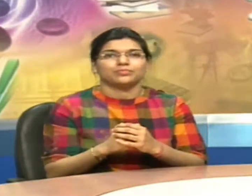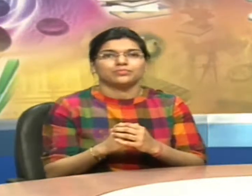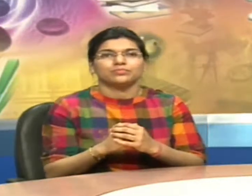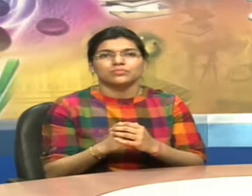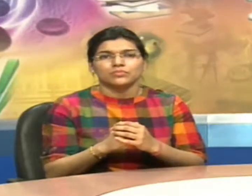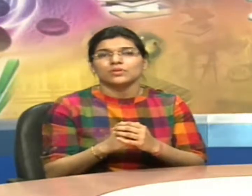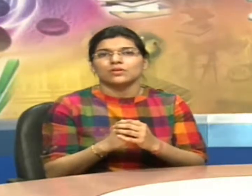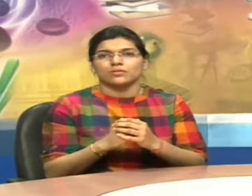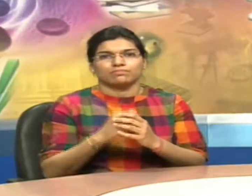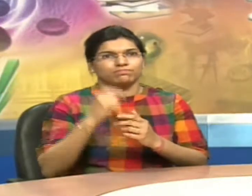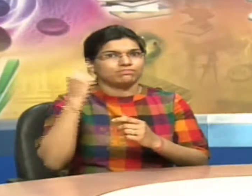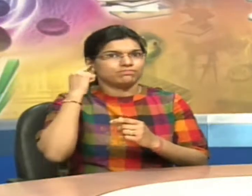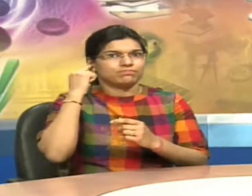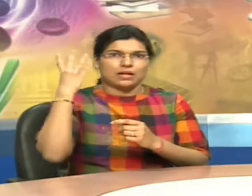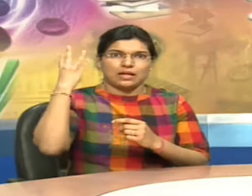10th word is